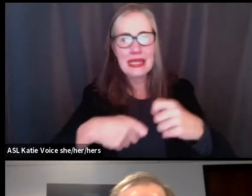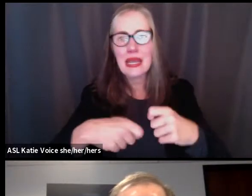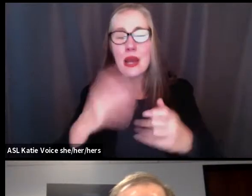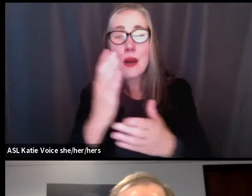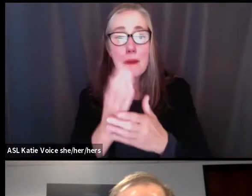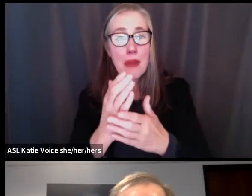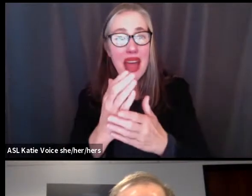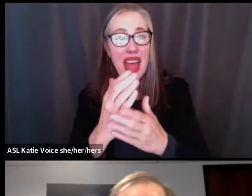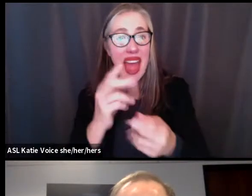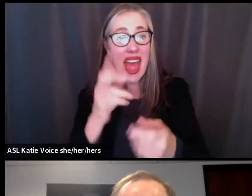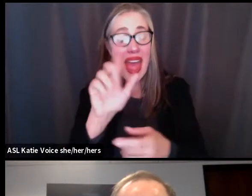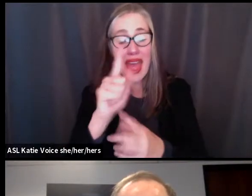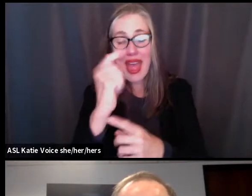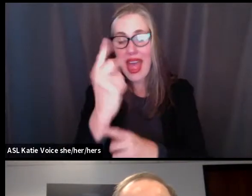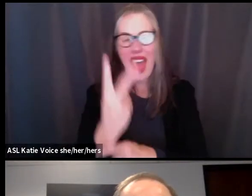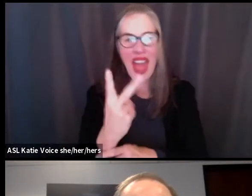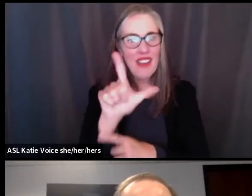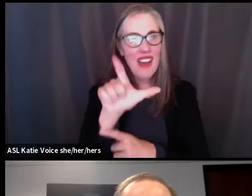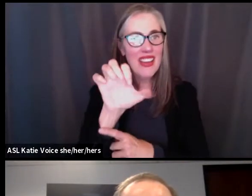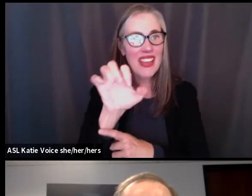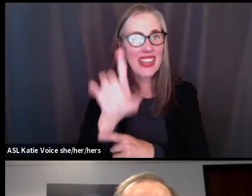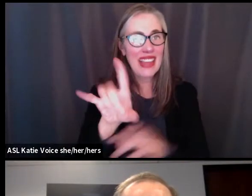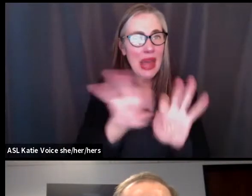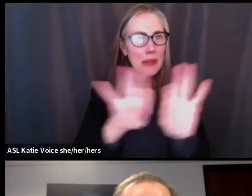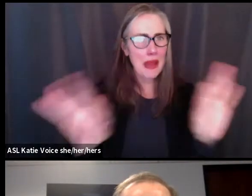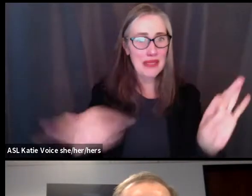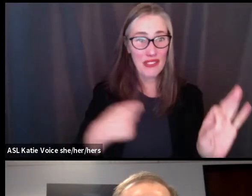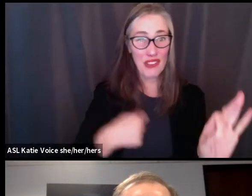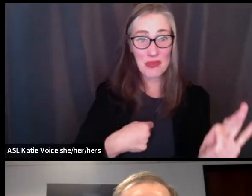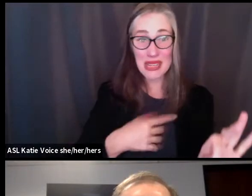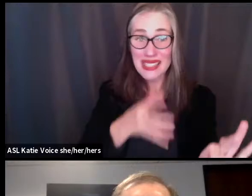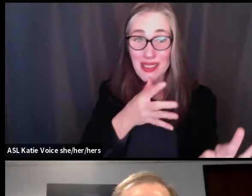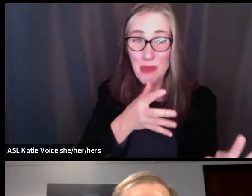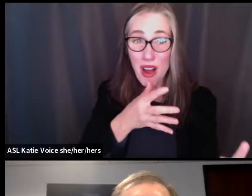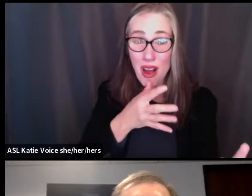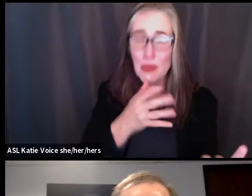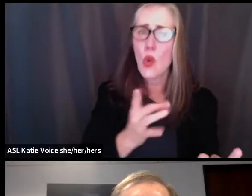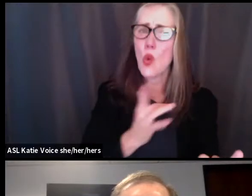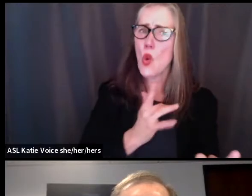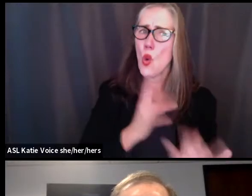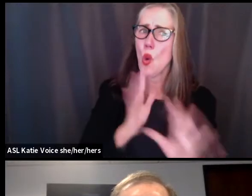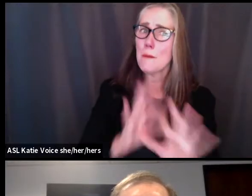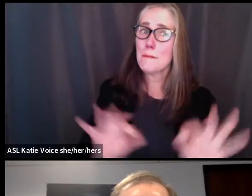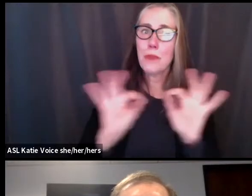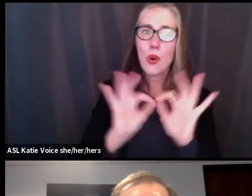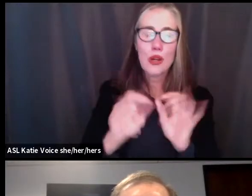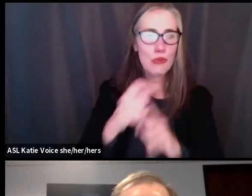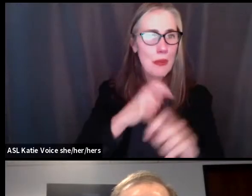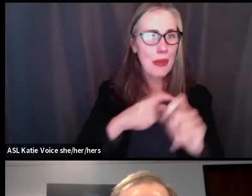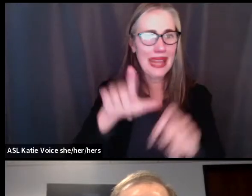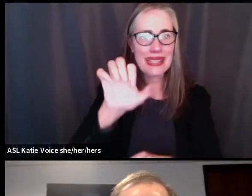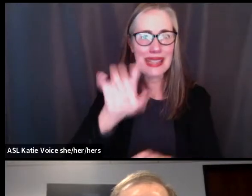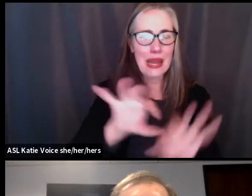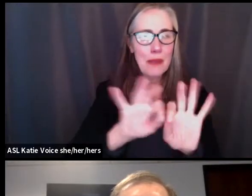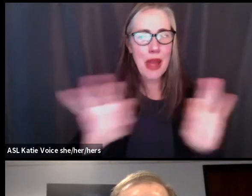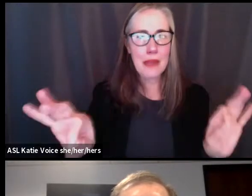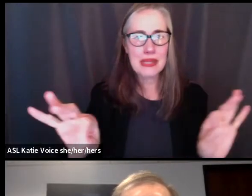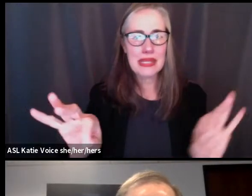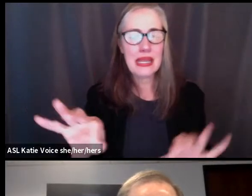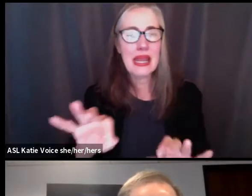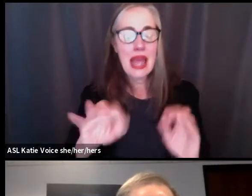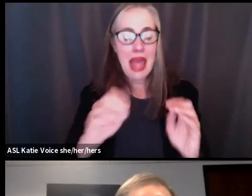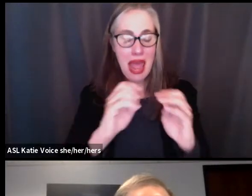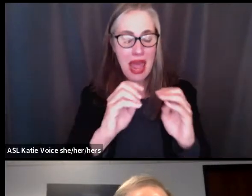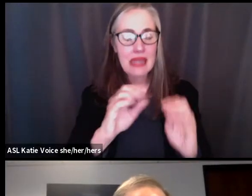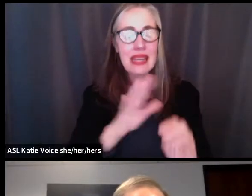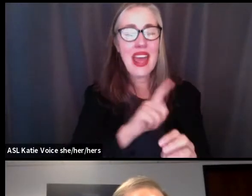lead pipes throughout the country, which for me as a mom is very, very important. The House just recently passed the